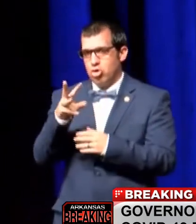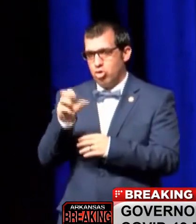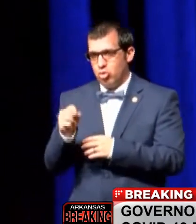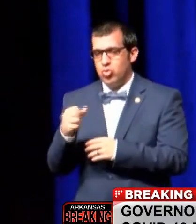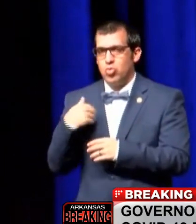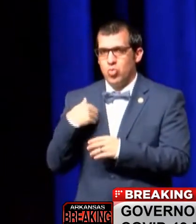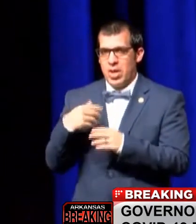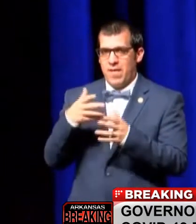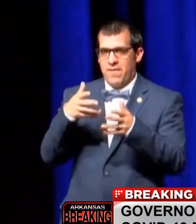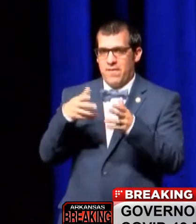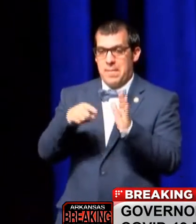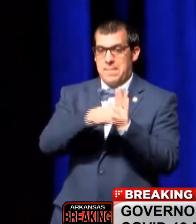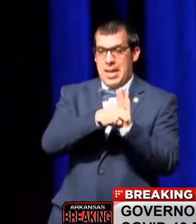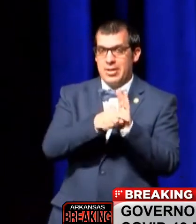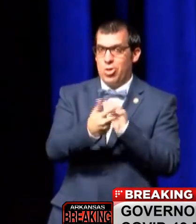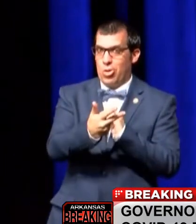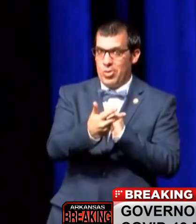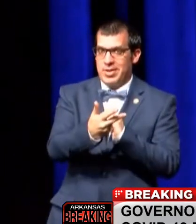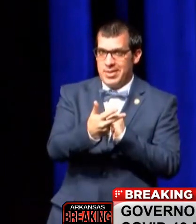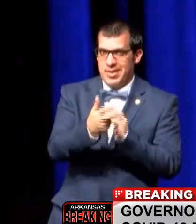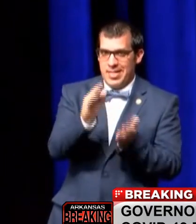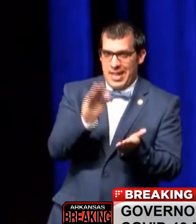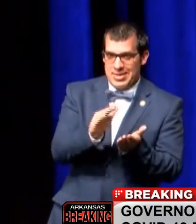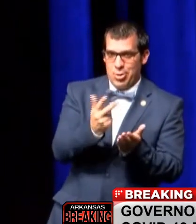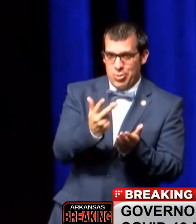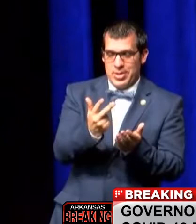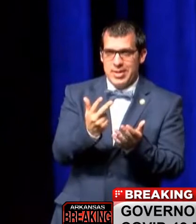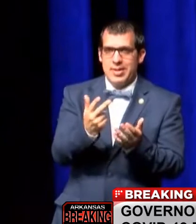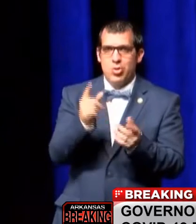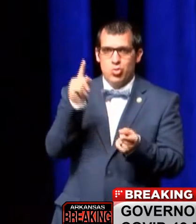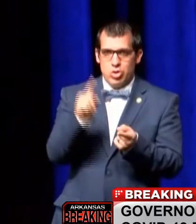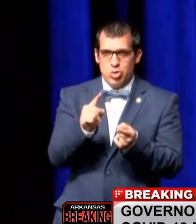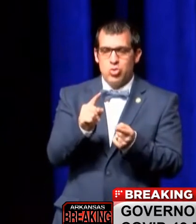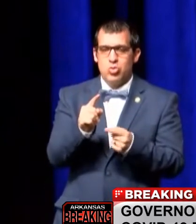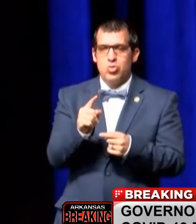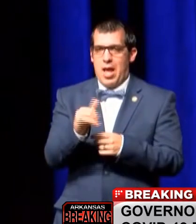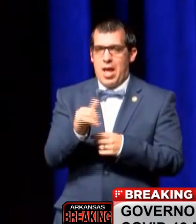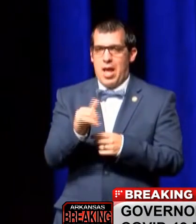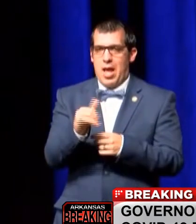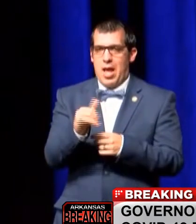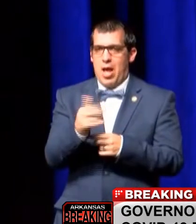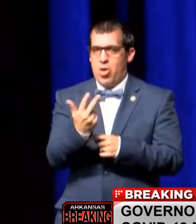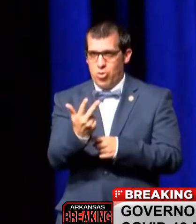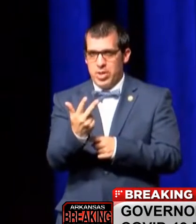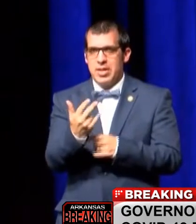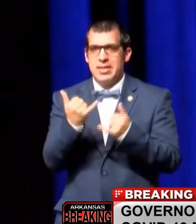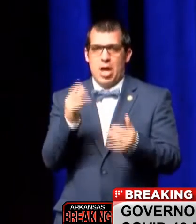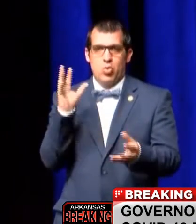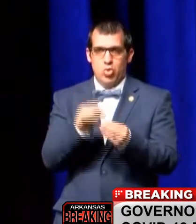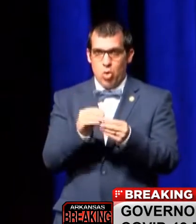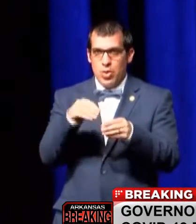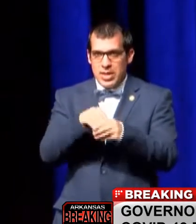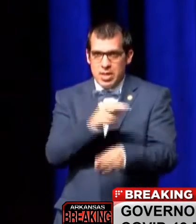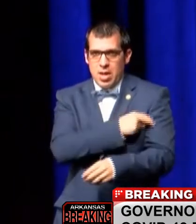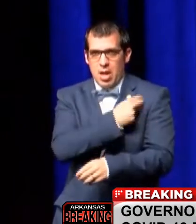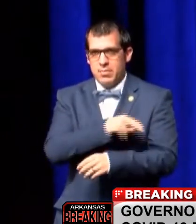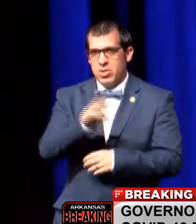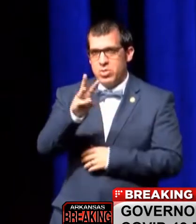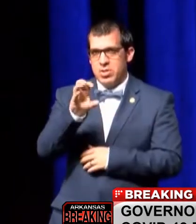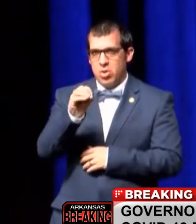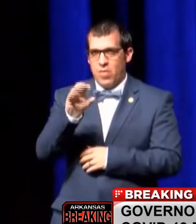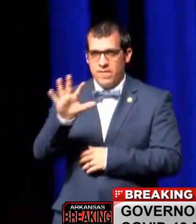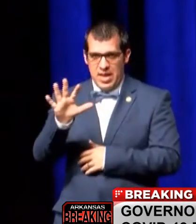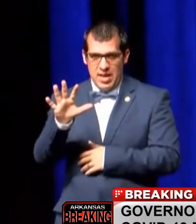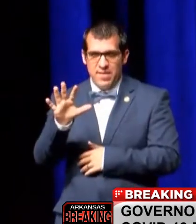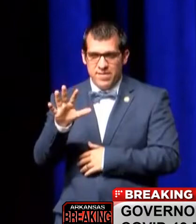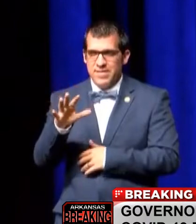a -3. We've reduced our hospitalizations by 3. That gives us 605,